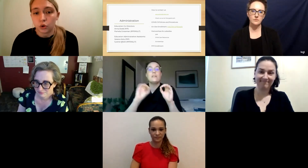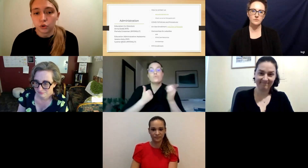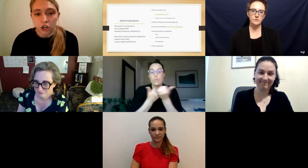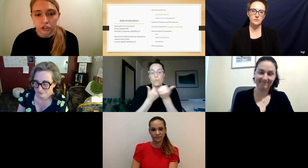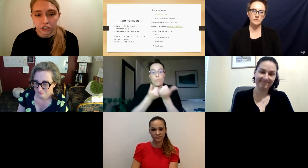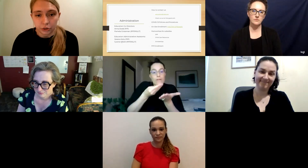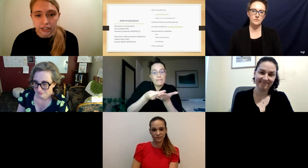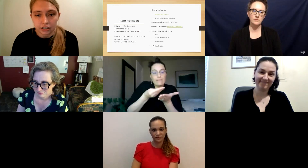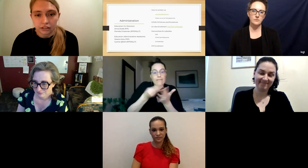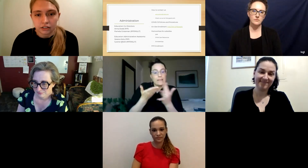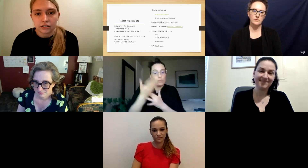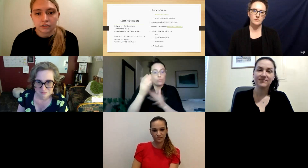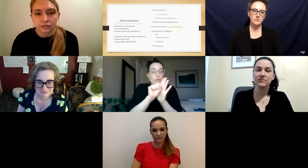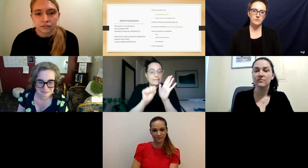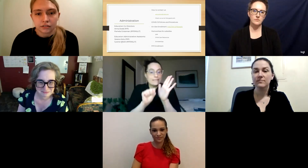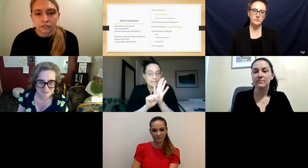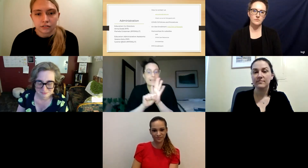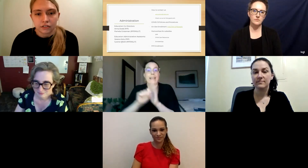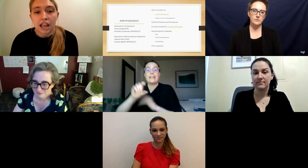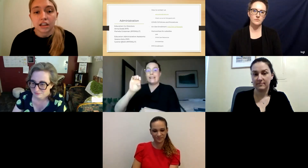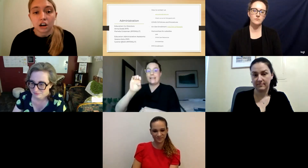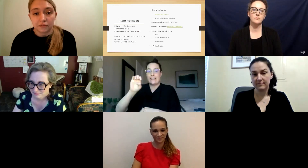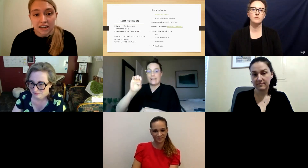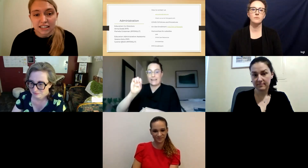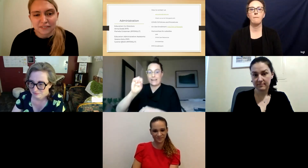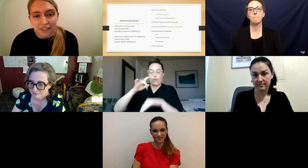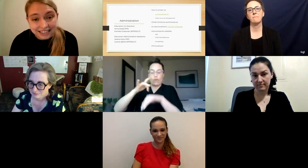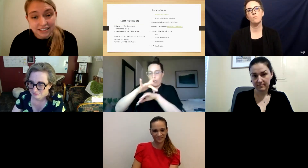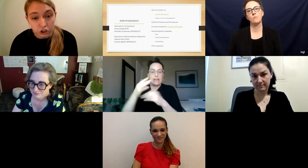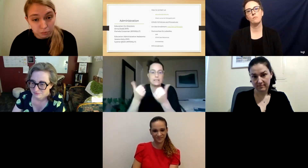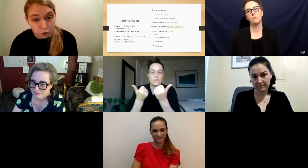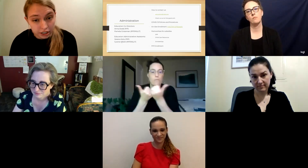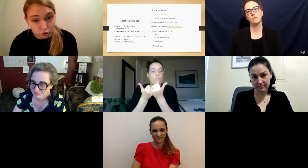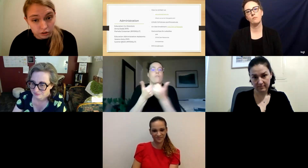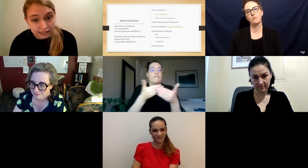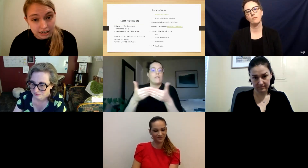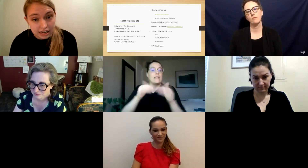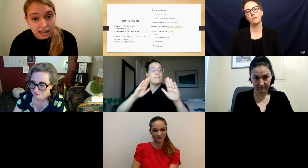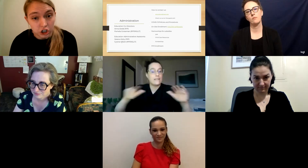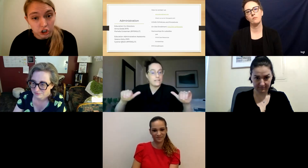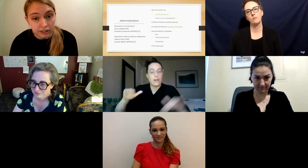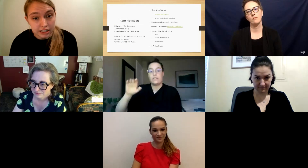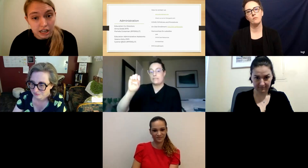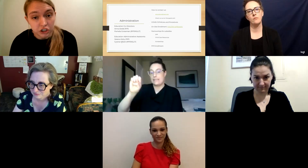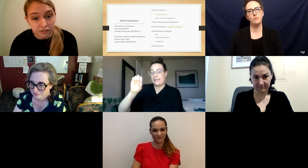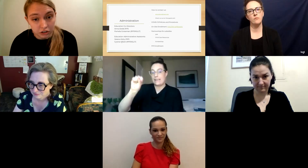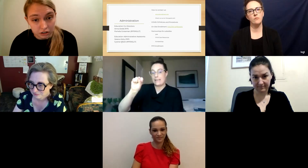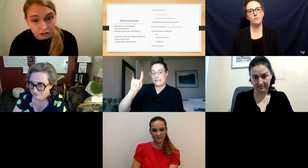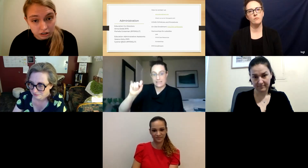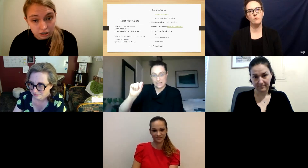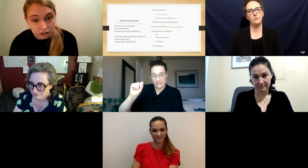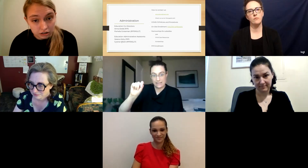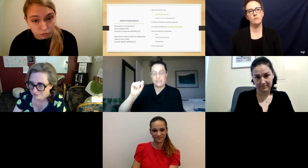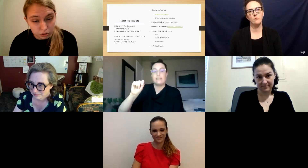have no charge included. And our finances are supported through the state and early